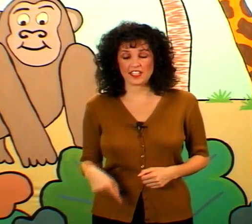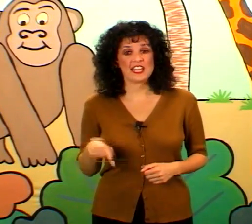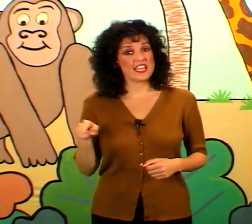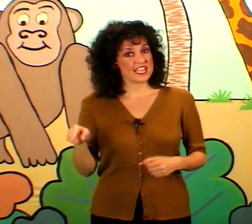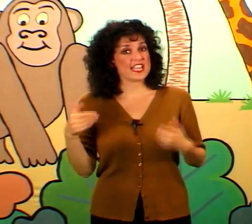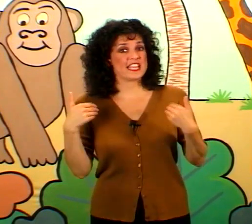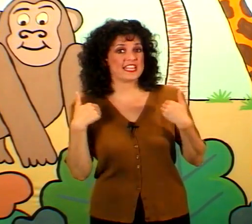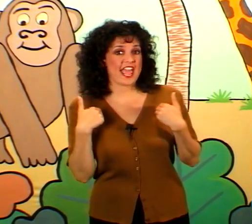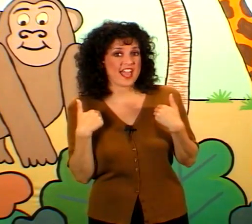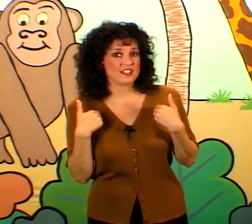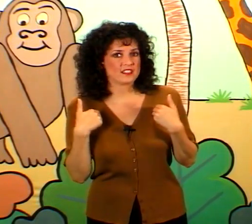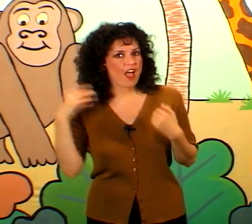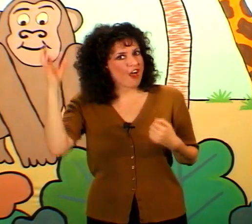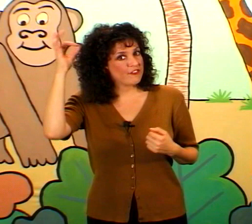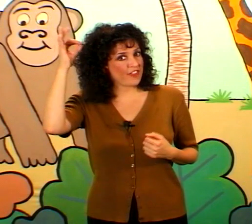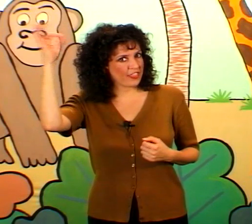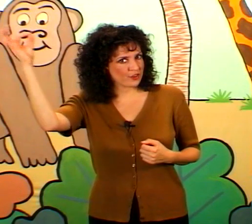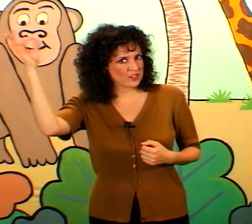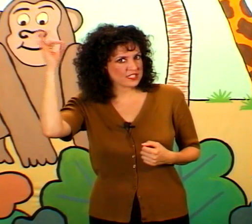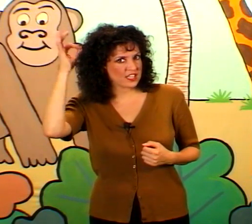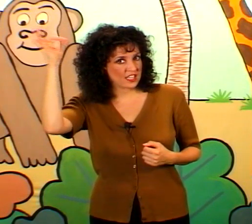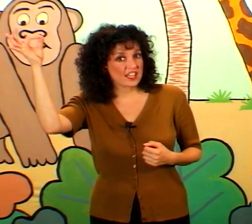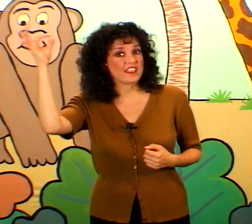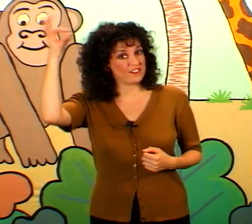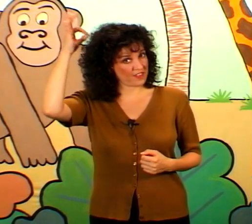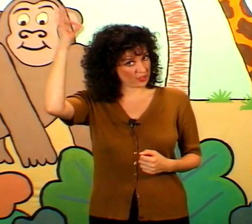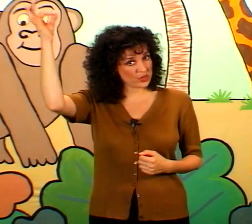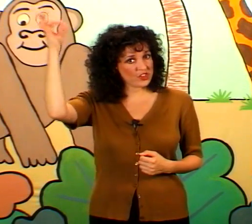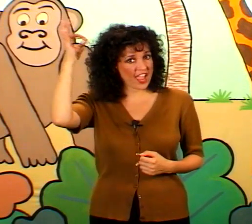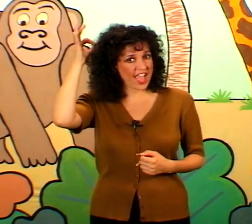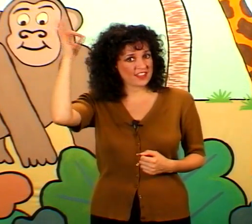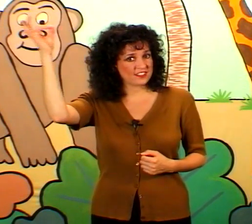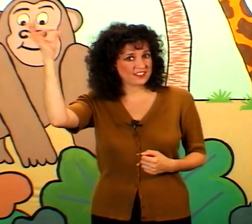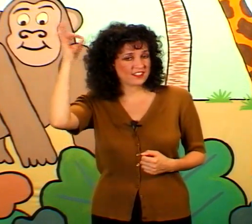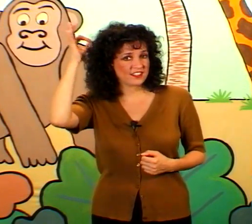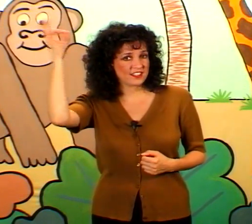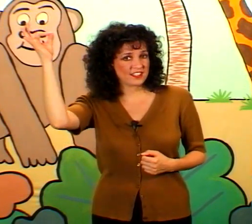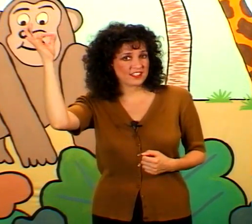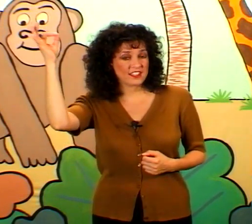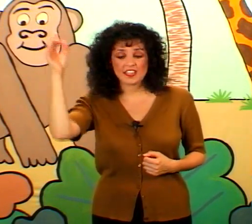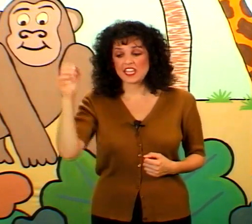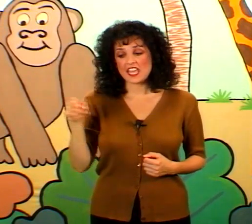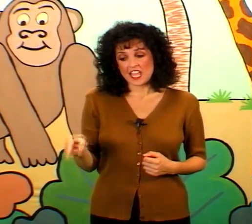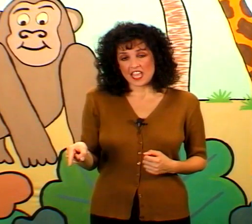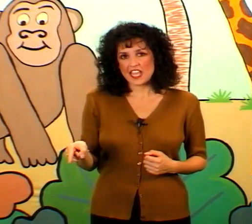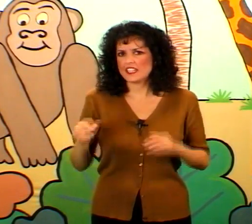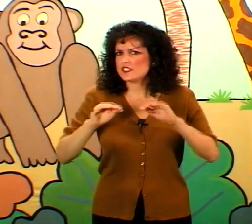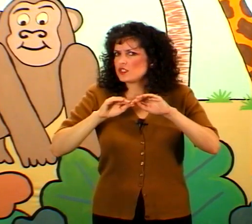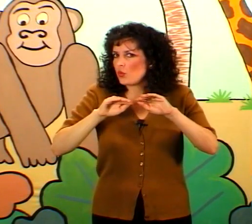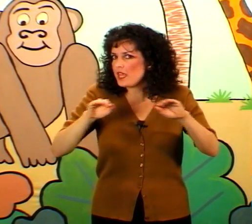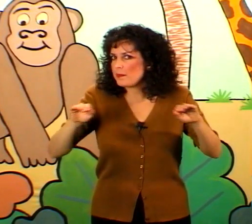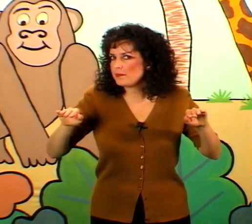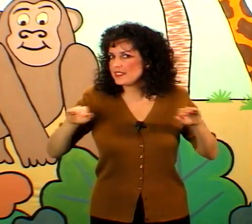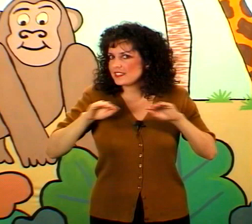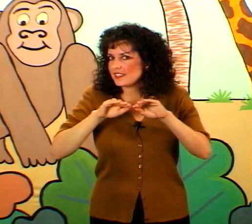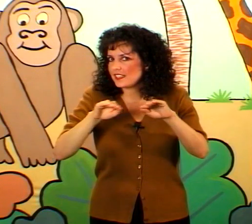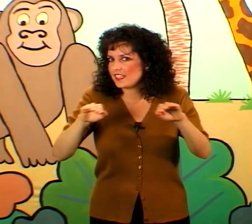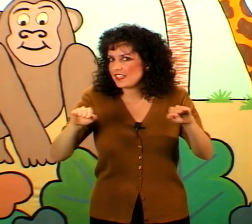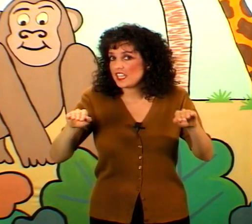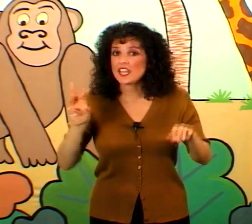It has feathers, like the feather in your hat. It swims in